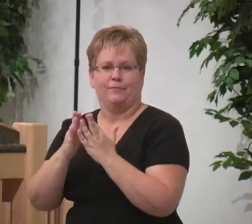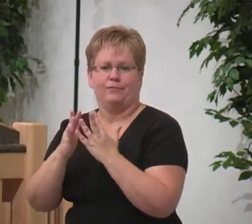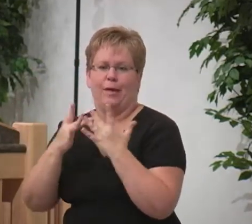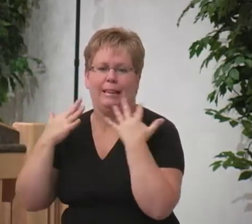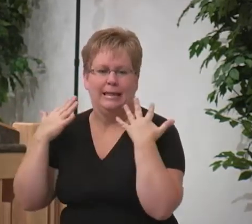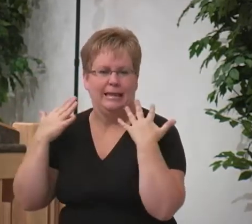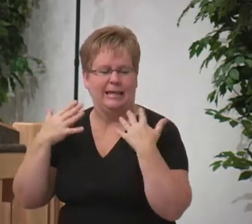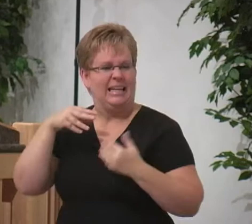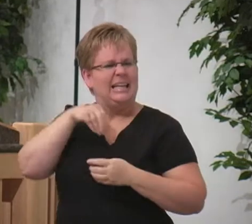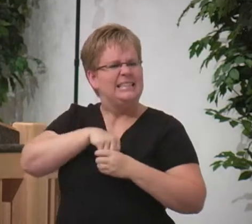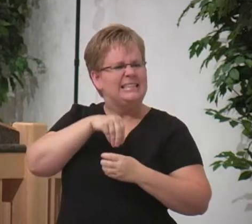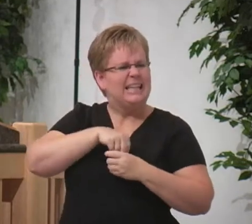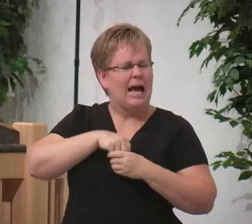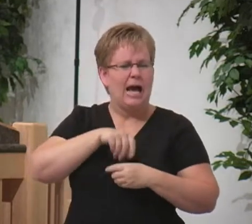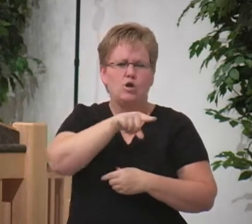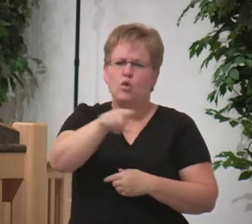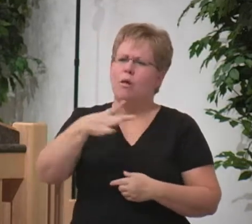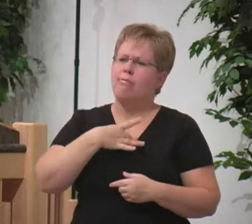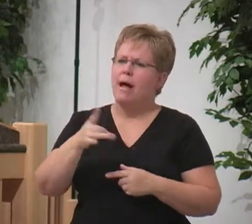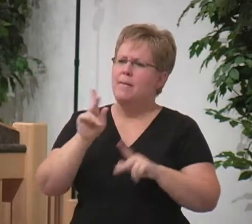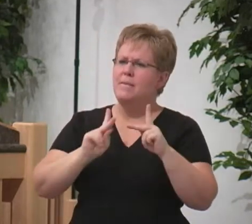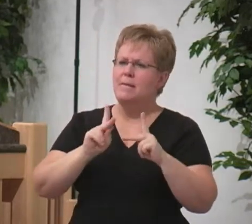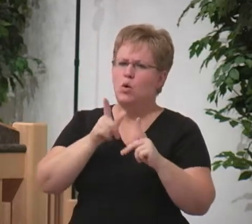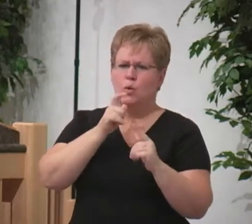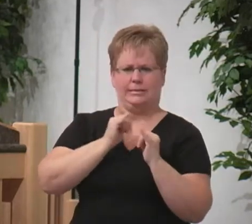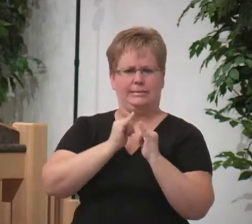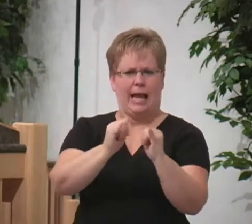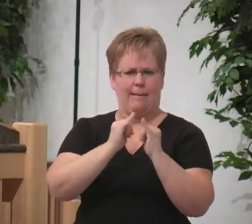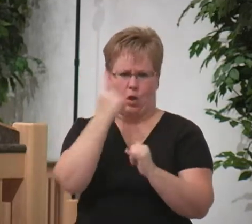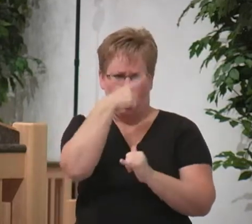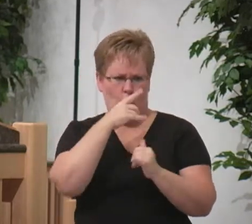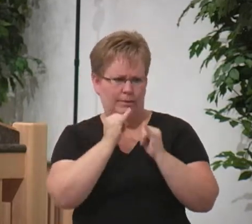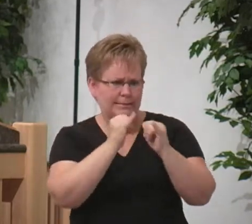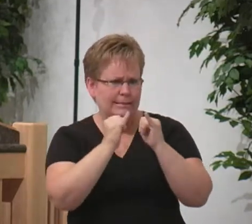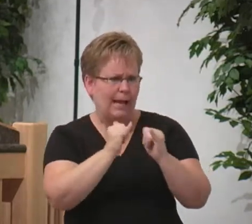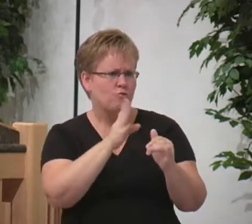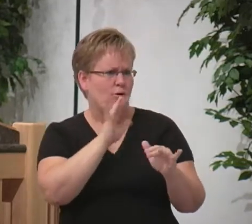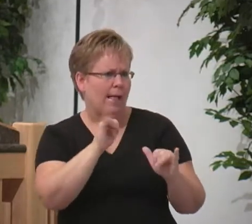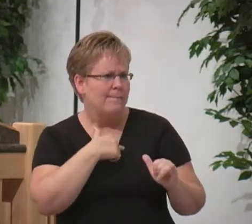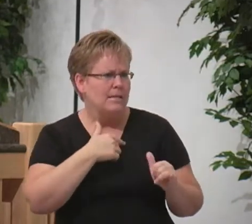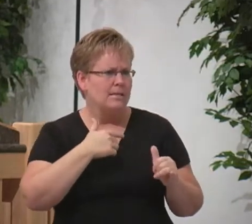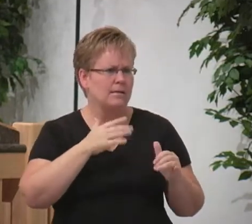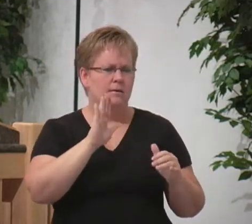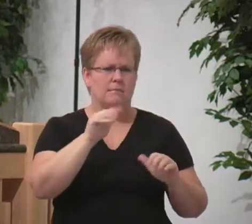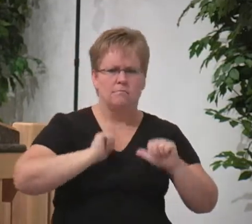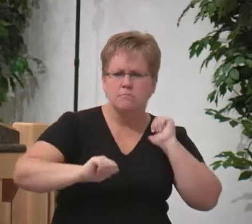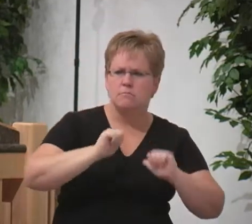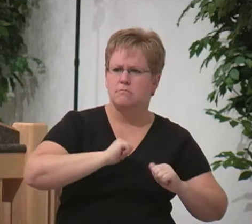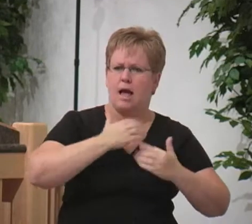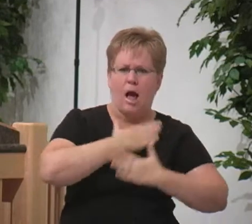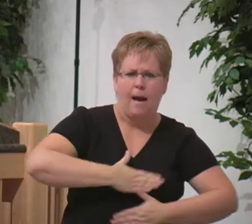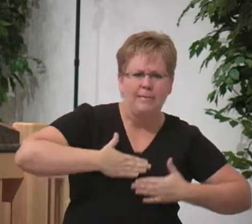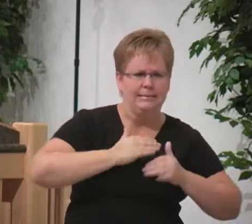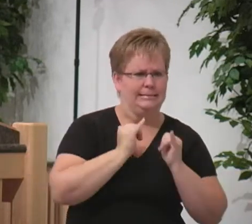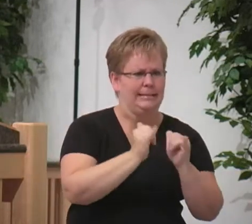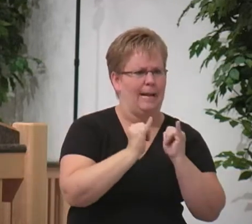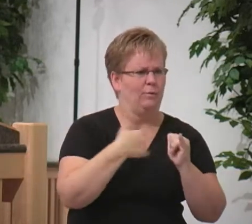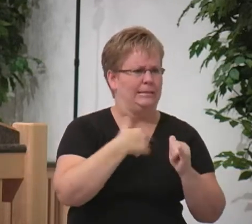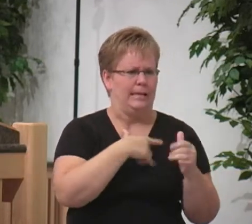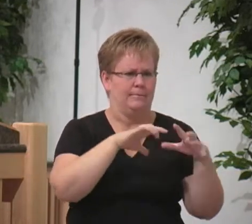hang out with people who are like us, who look like us and talk like us and act like us. So we clump in these groups